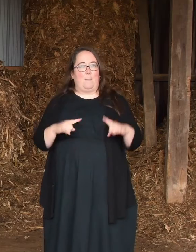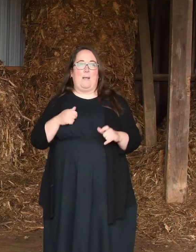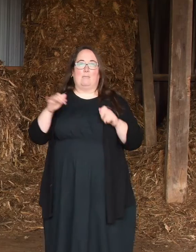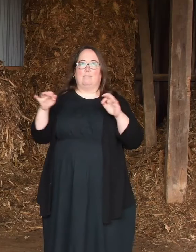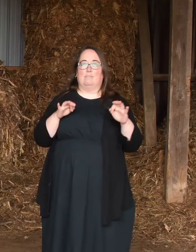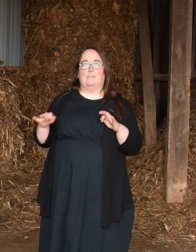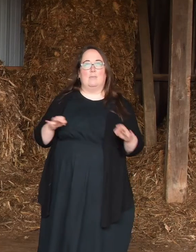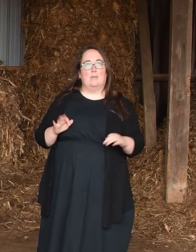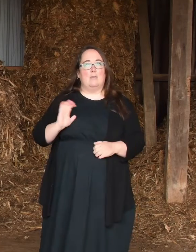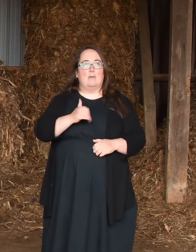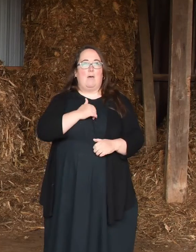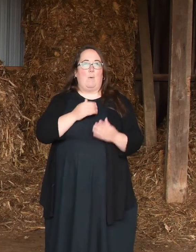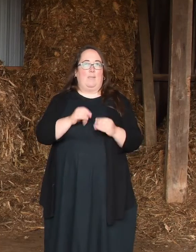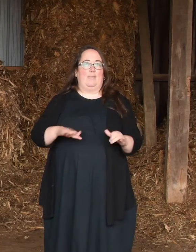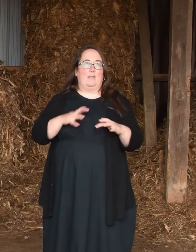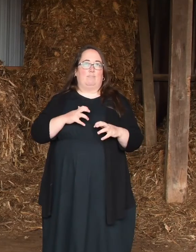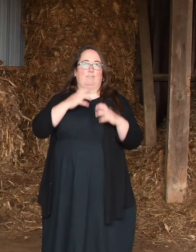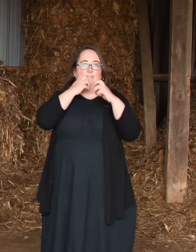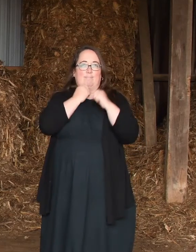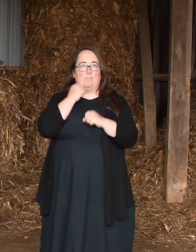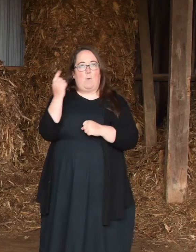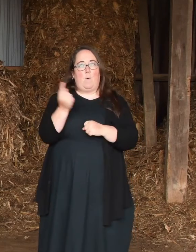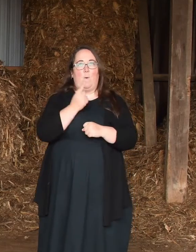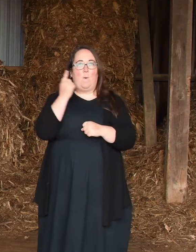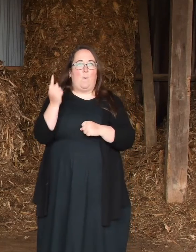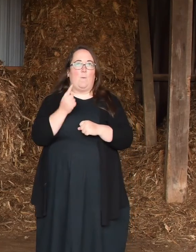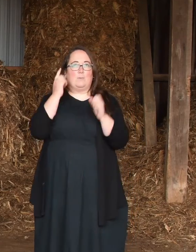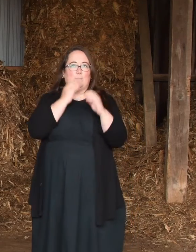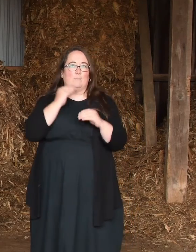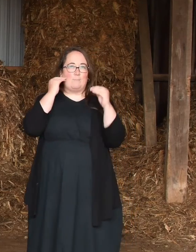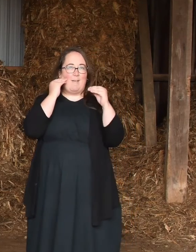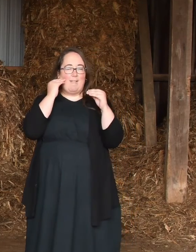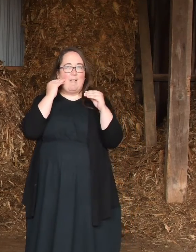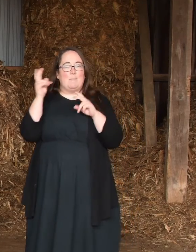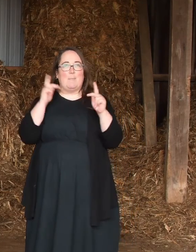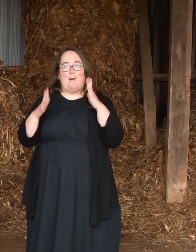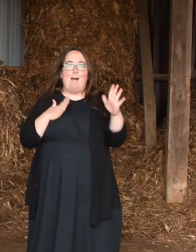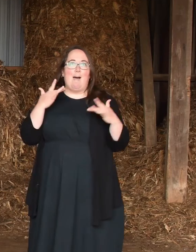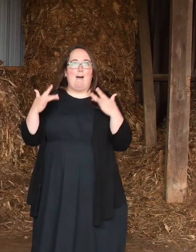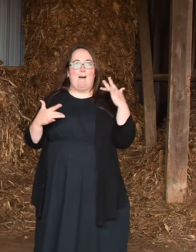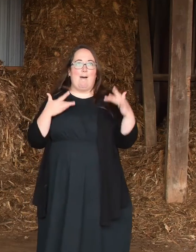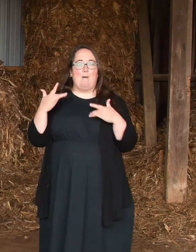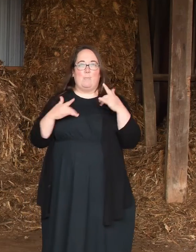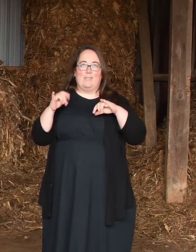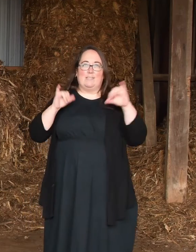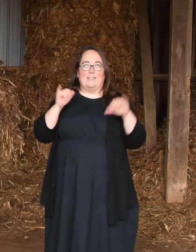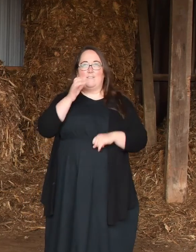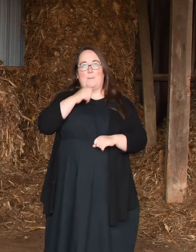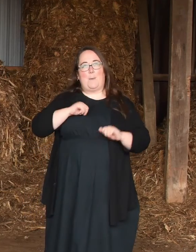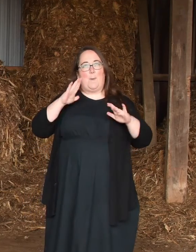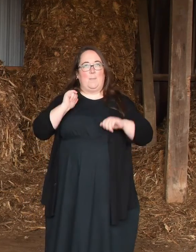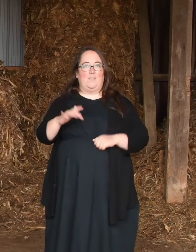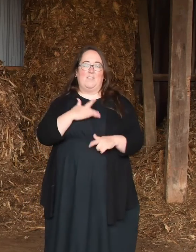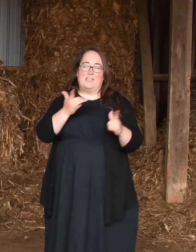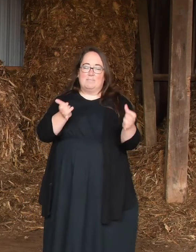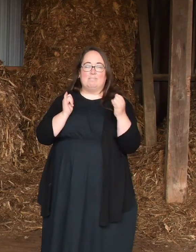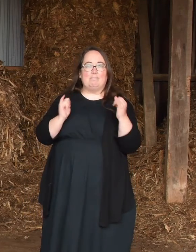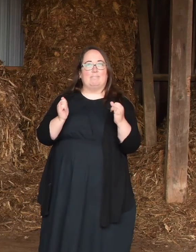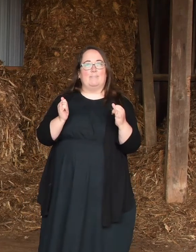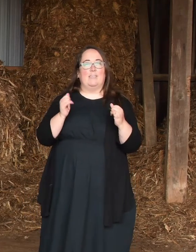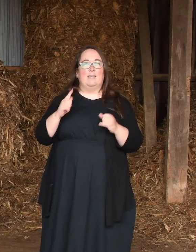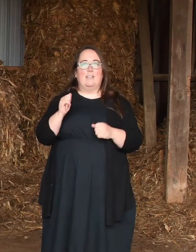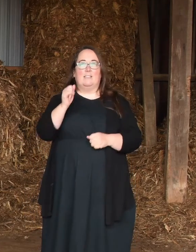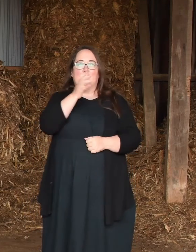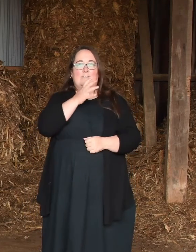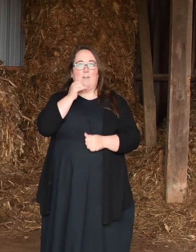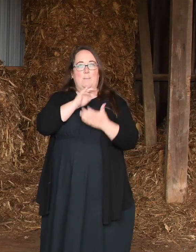County's agricultural land preservation. This always elicits a smile and a burst of enthusiasm. I hope everyone here shares that enthusiasm as this